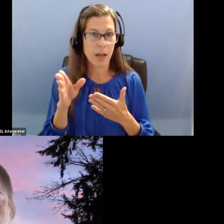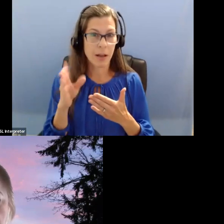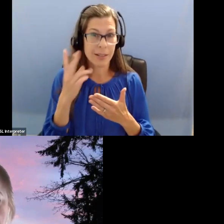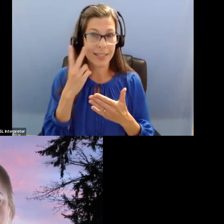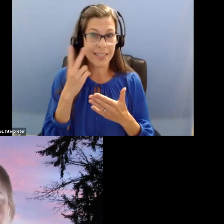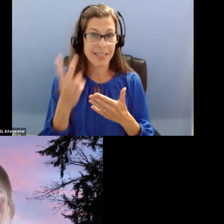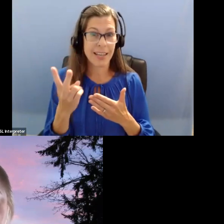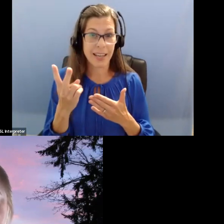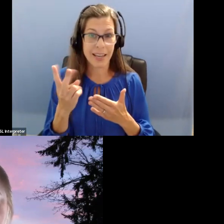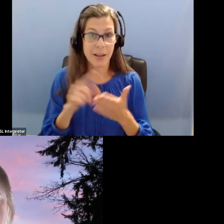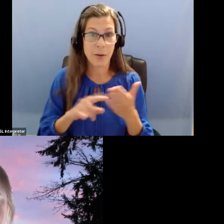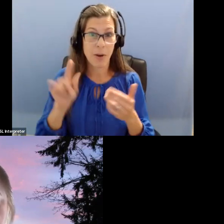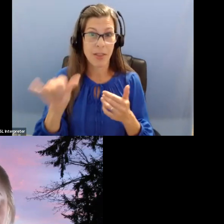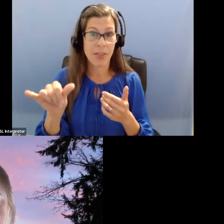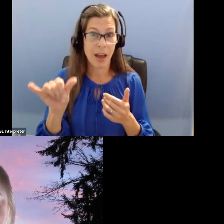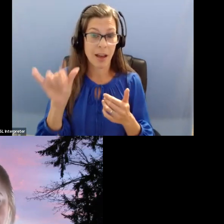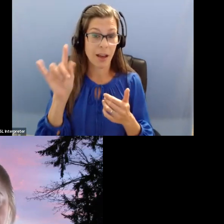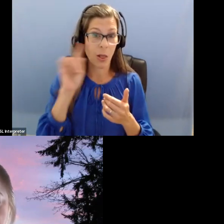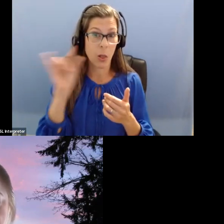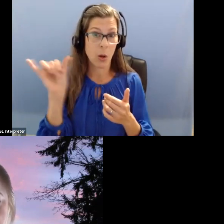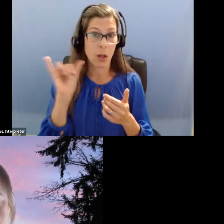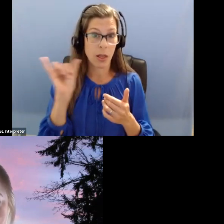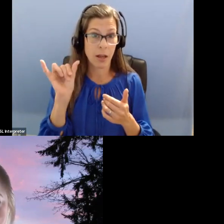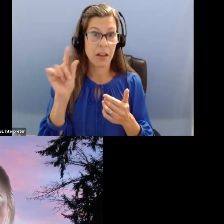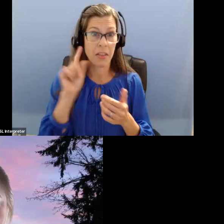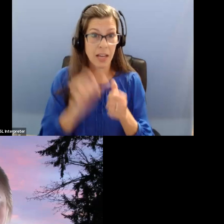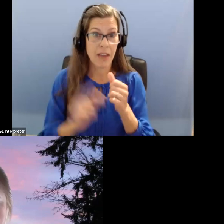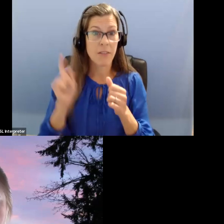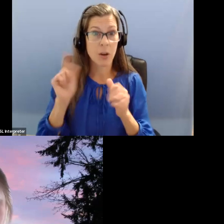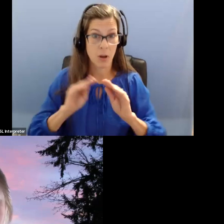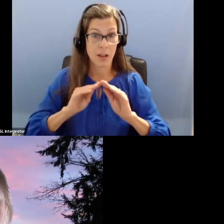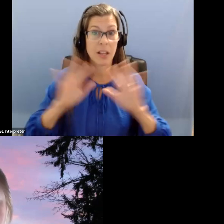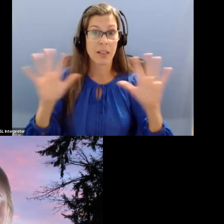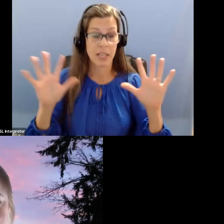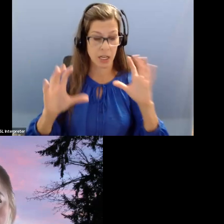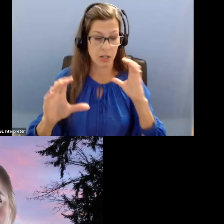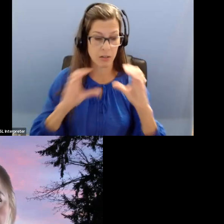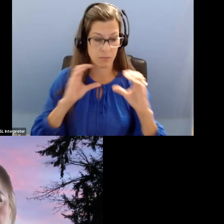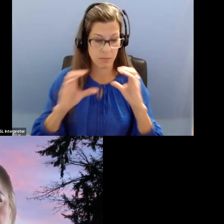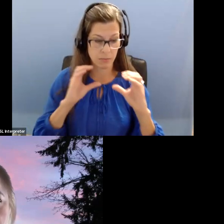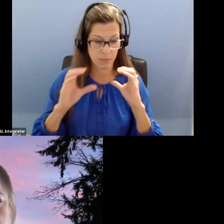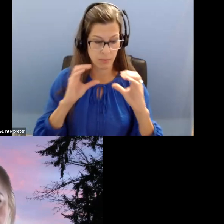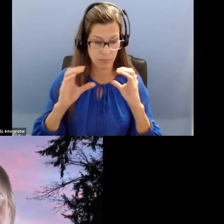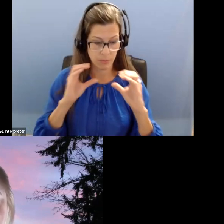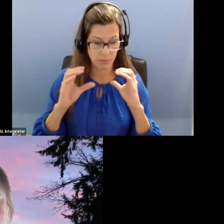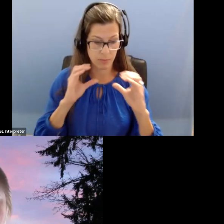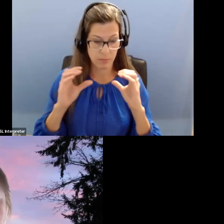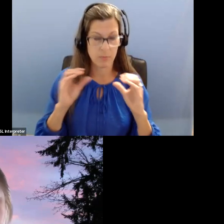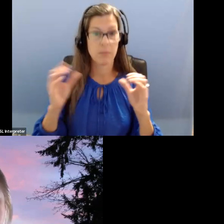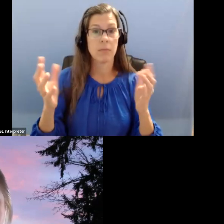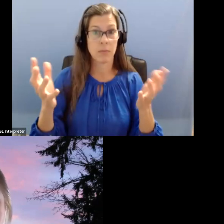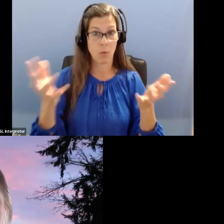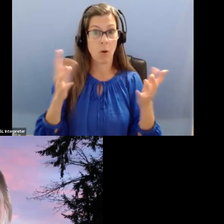see what that looks like. But I think everyone's been very clear on the fact that they want very